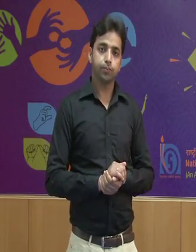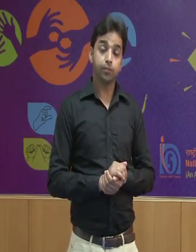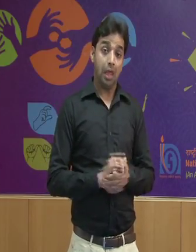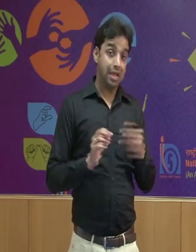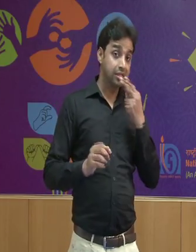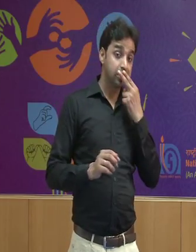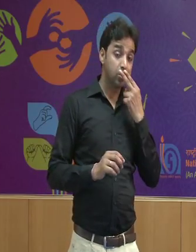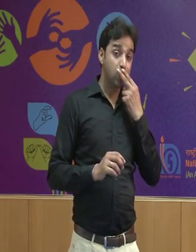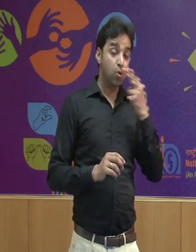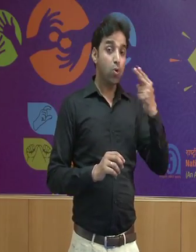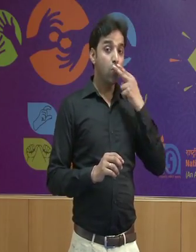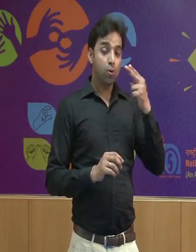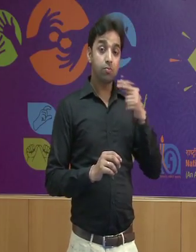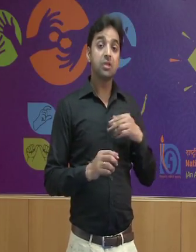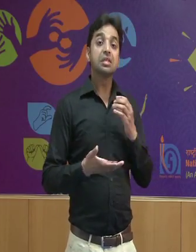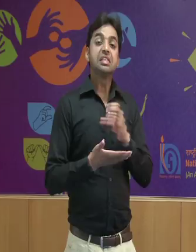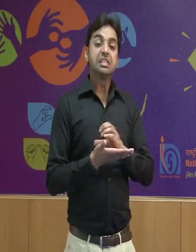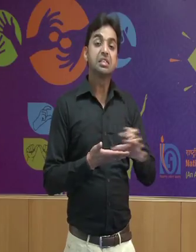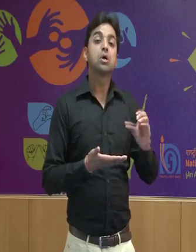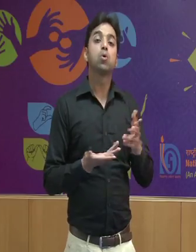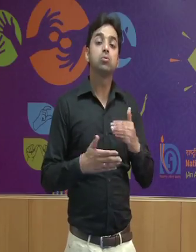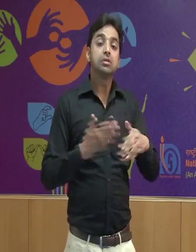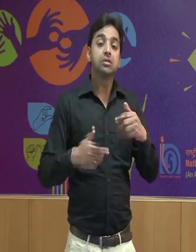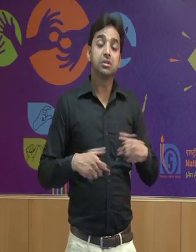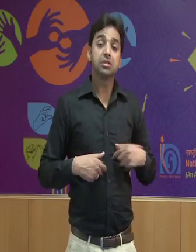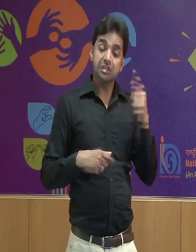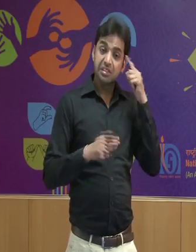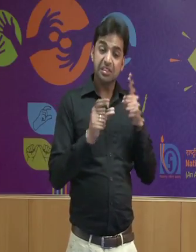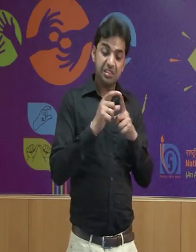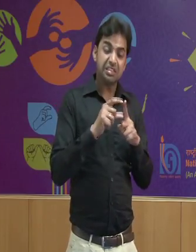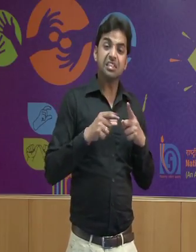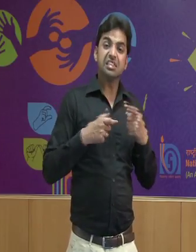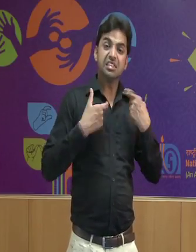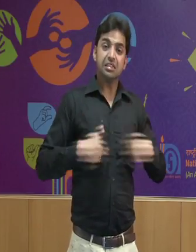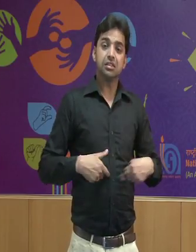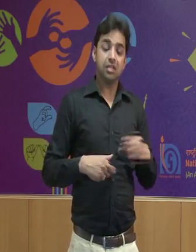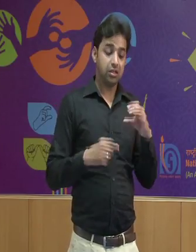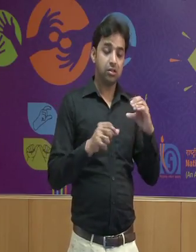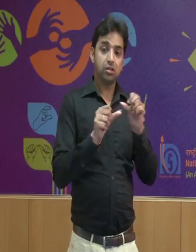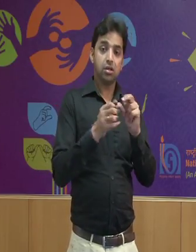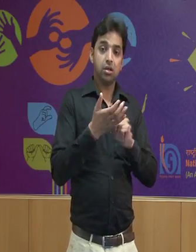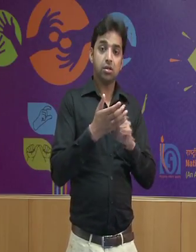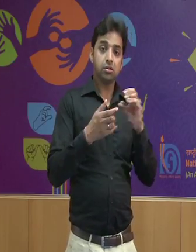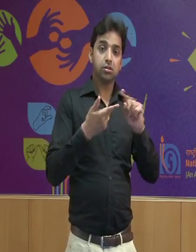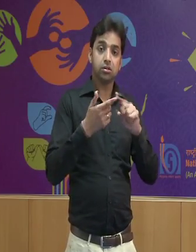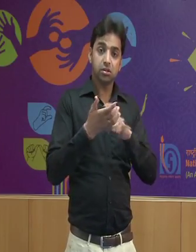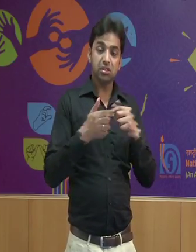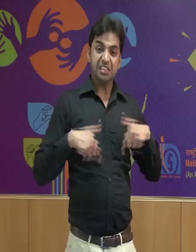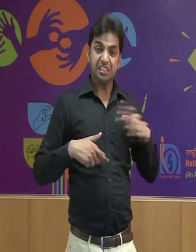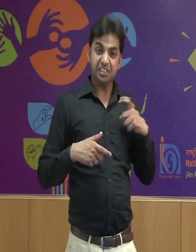Smoking can cause serious diseases like cancer, heart